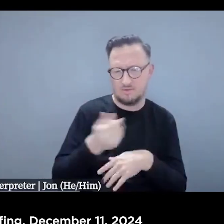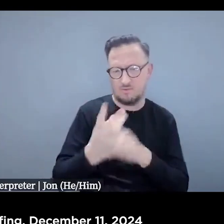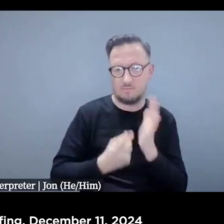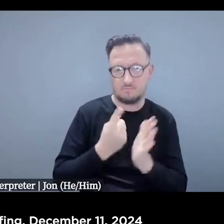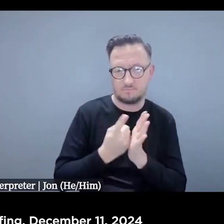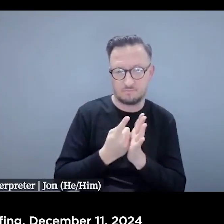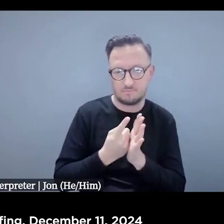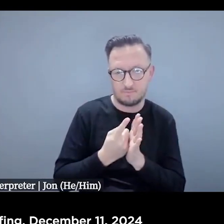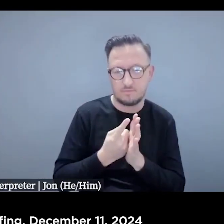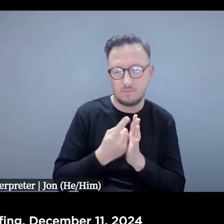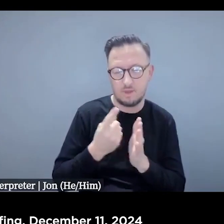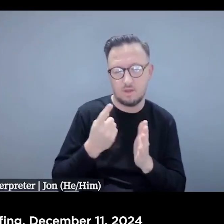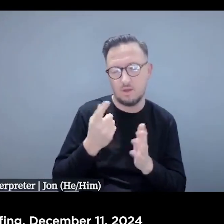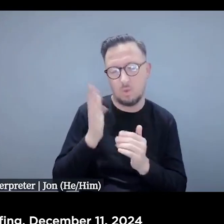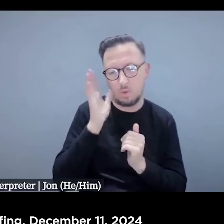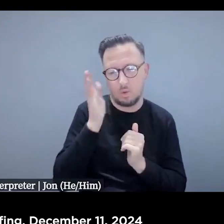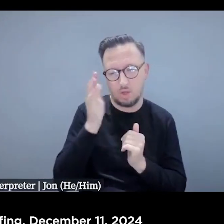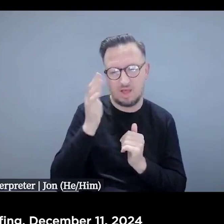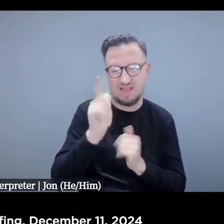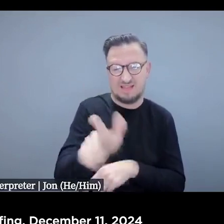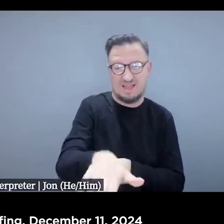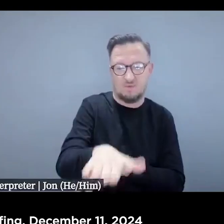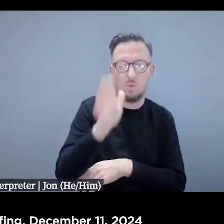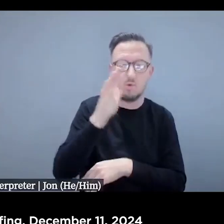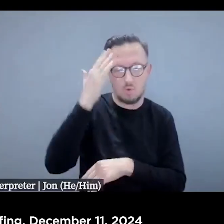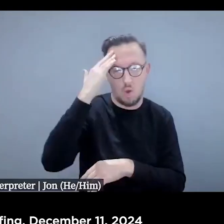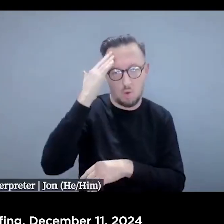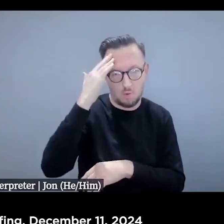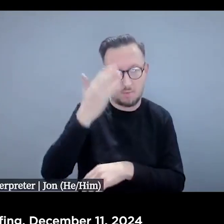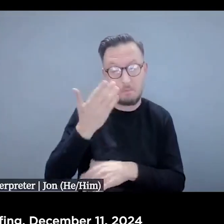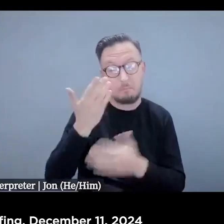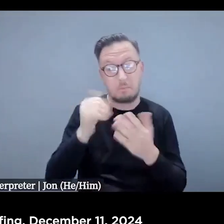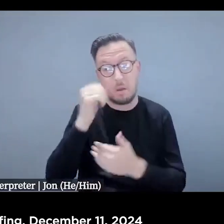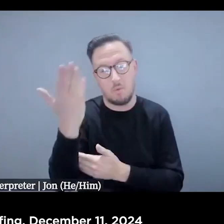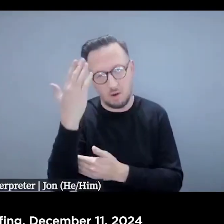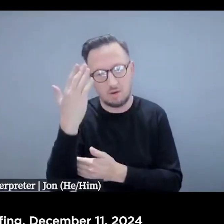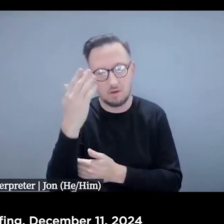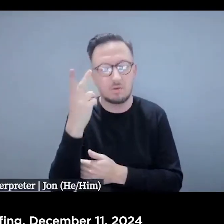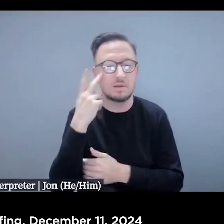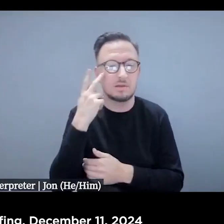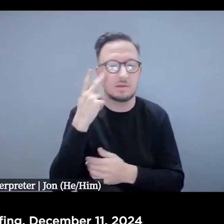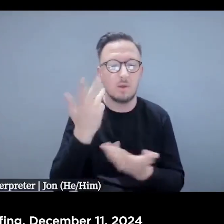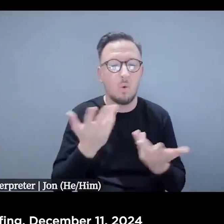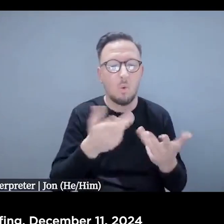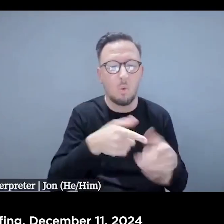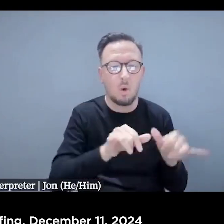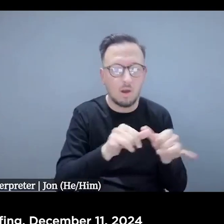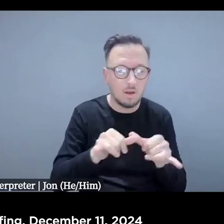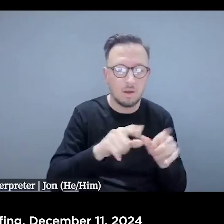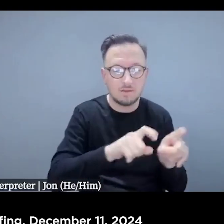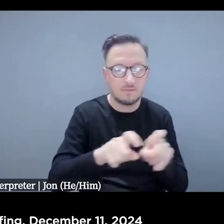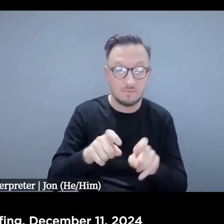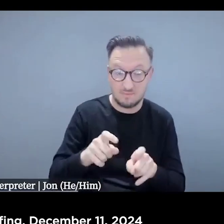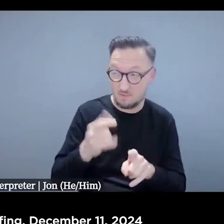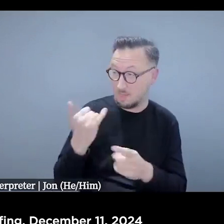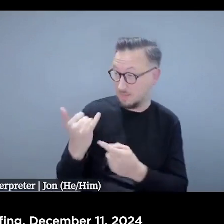good idea later in the afternoon, maybe tomorrow morning, see what the turbidity readings are. Do you know what it was